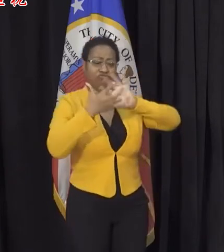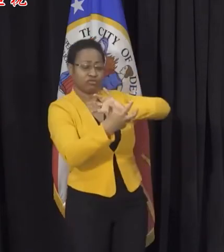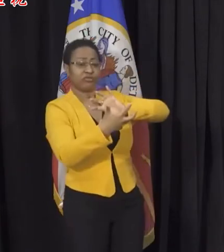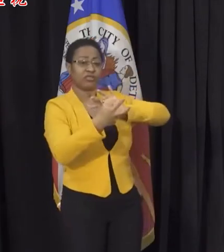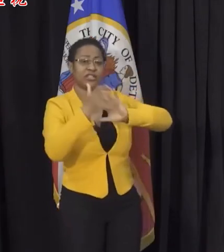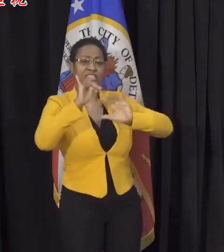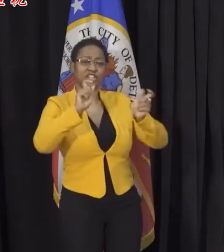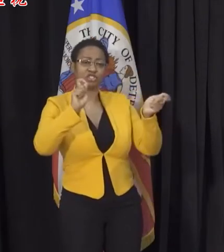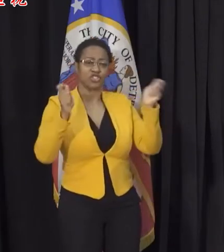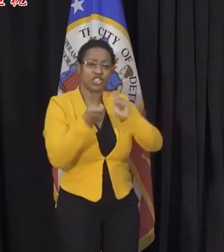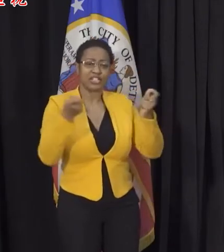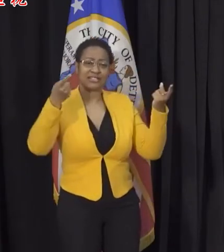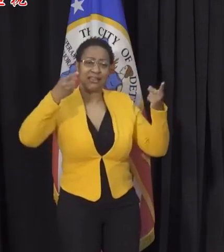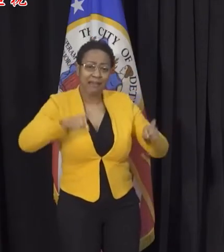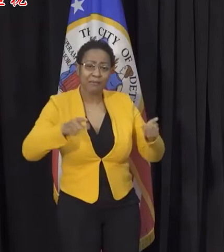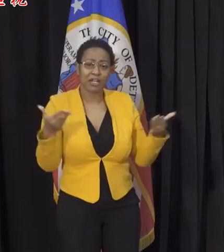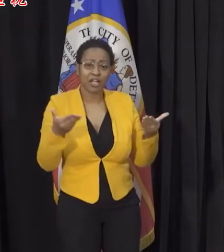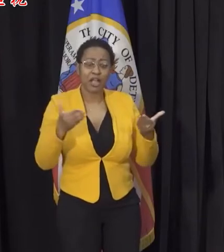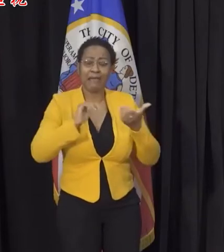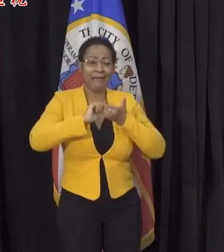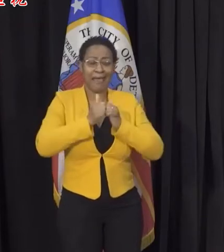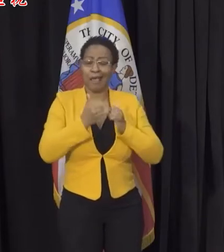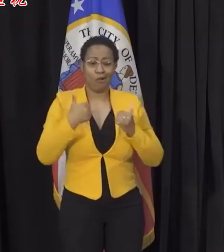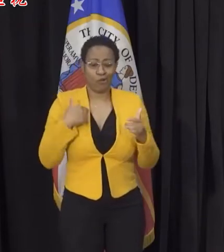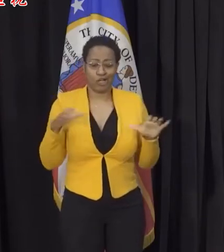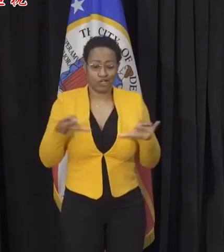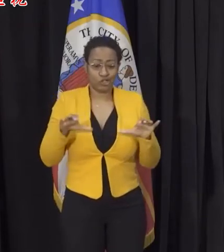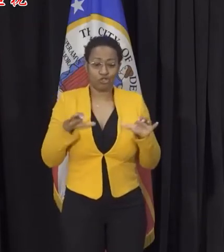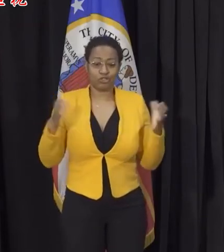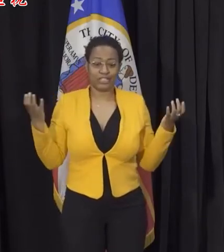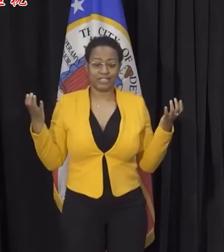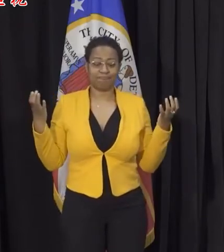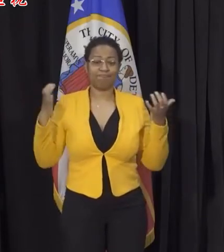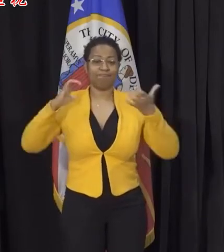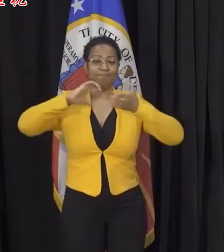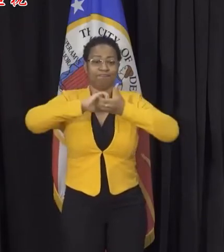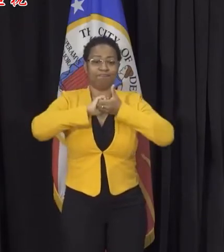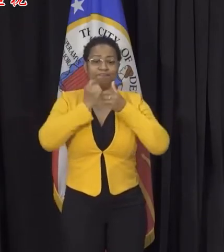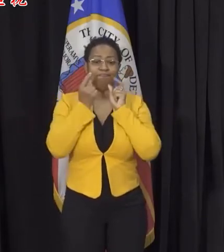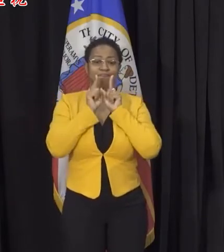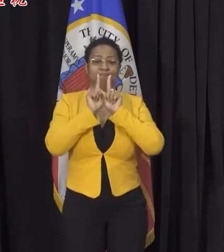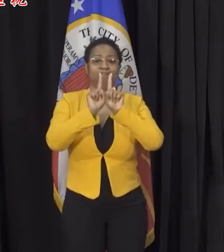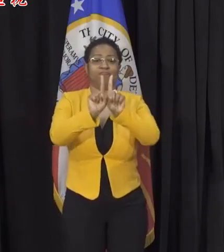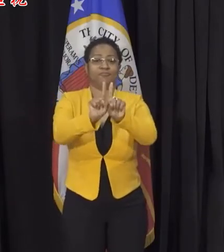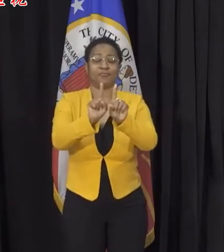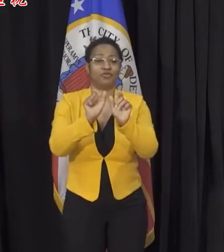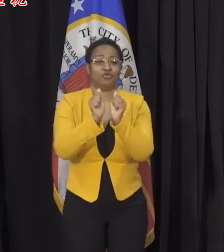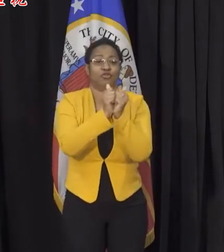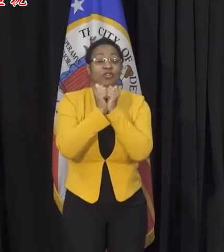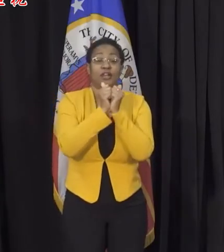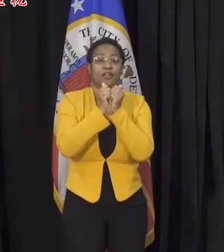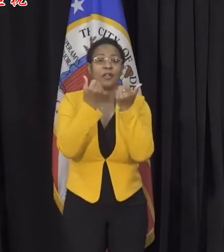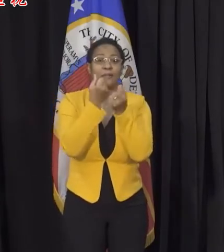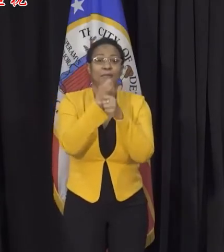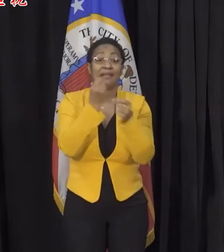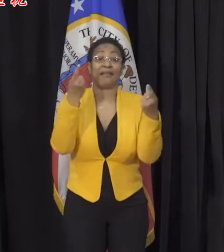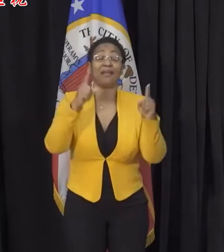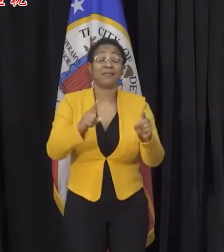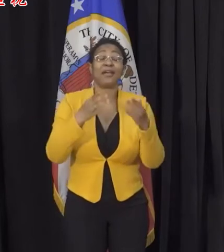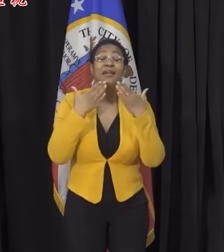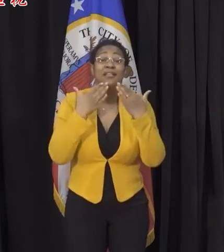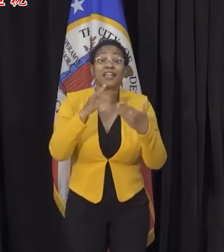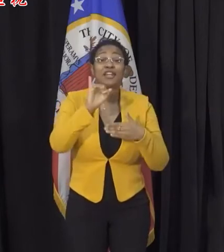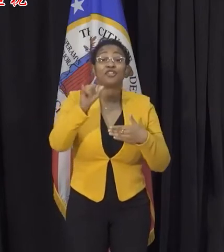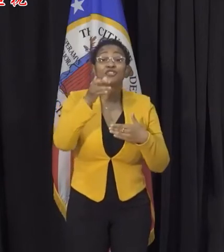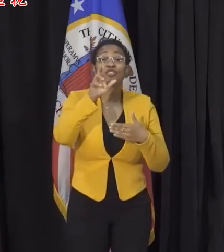change. And all we have to do now is walk through that doorstep together and make it happen. And that's exactly what we're going to do. So thank you to